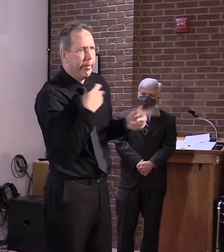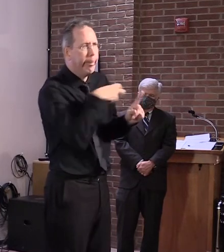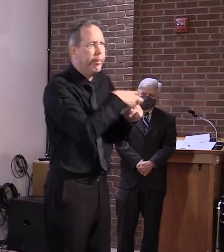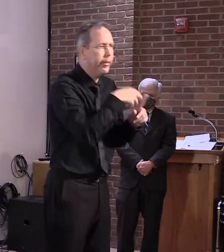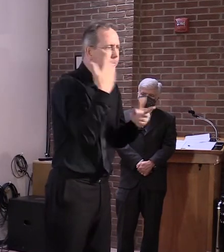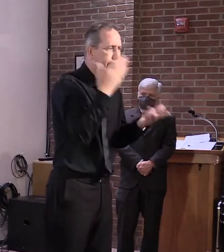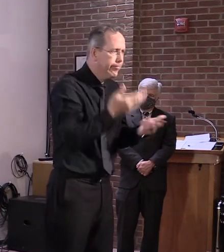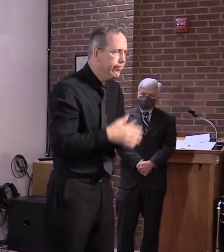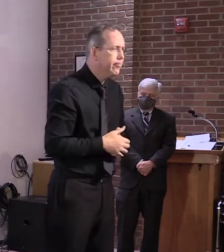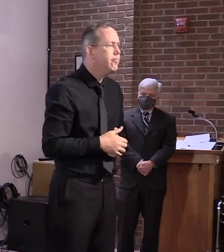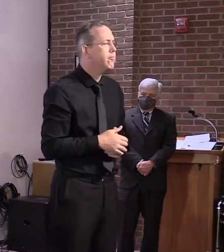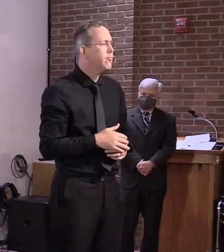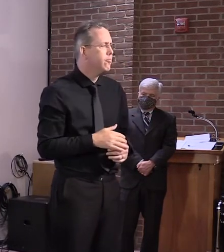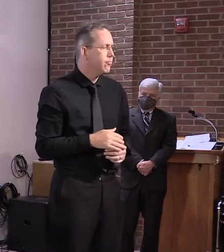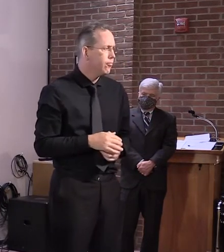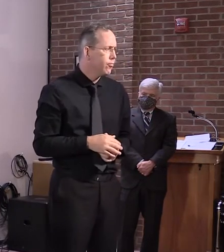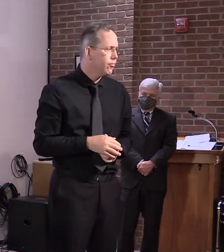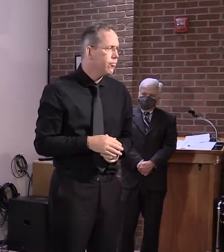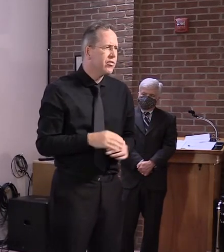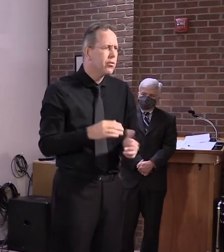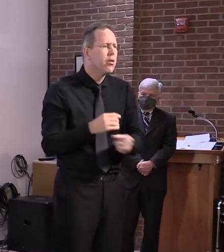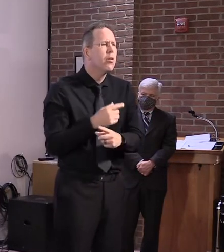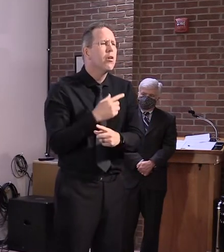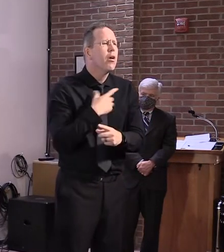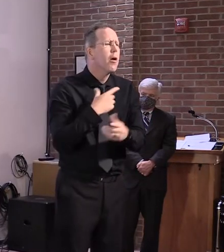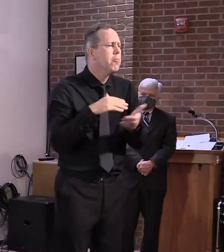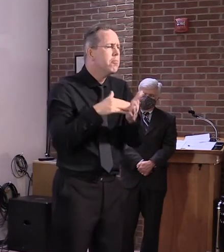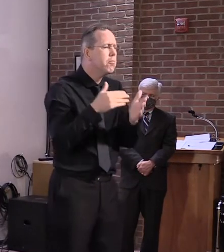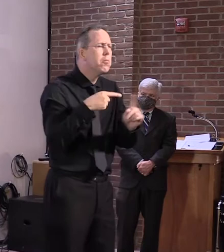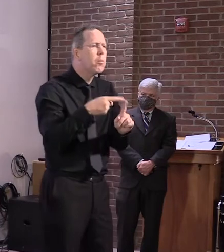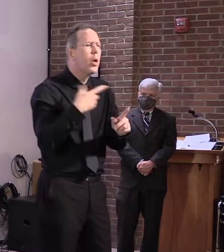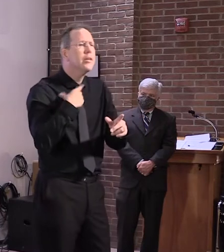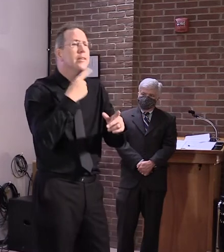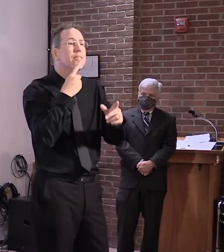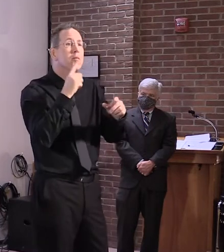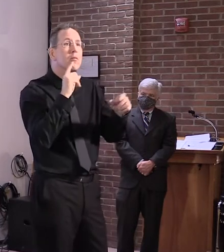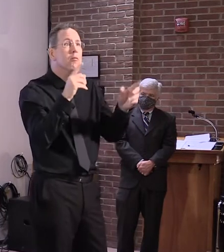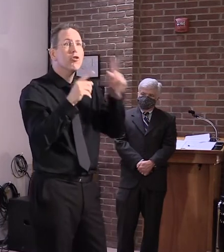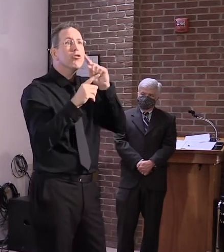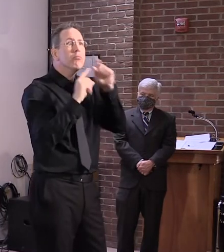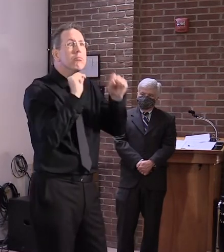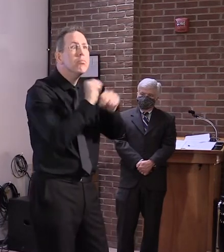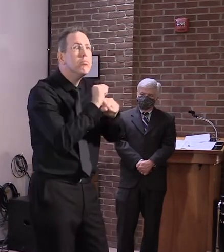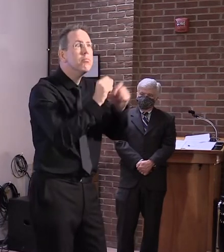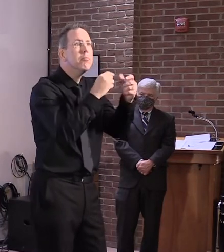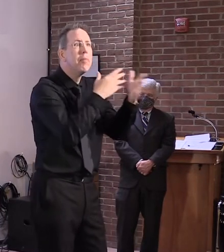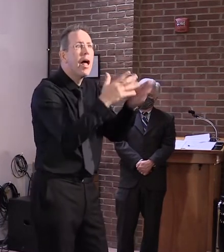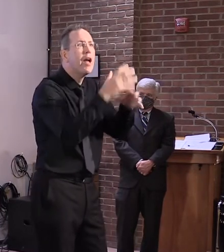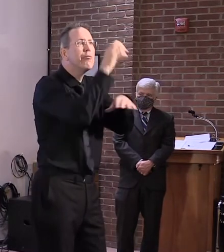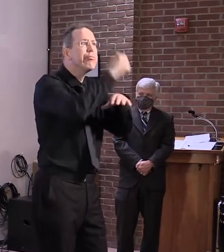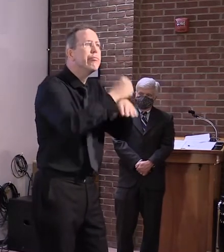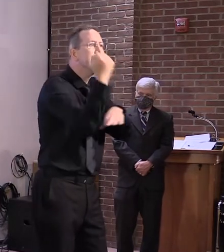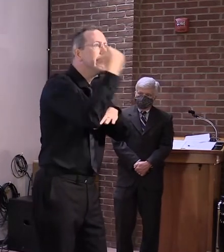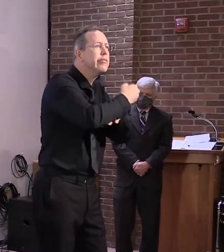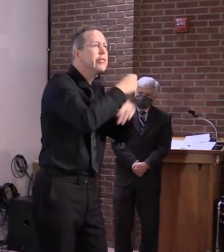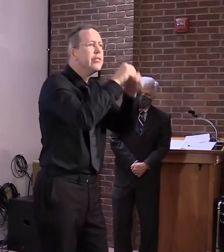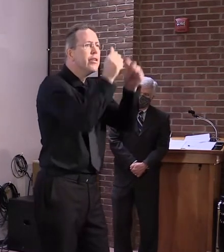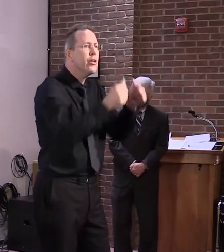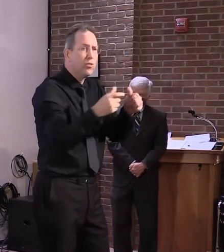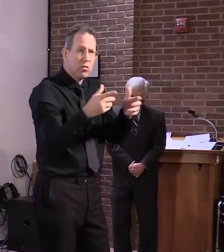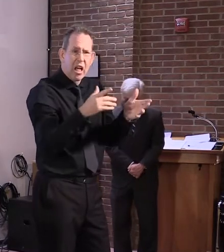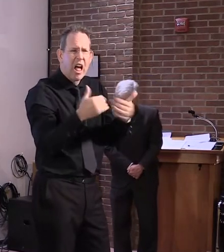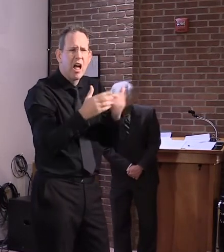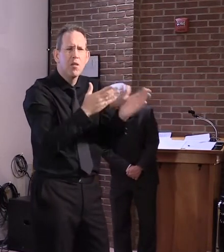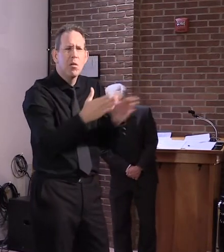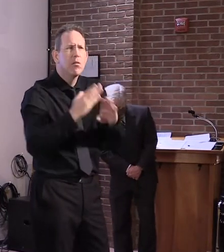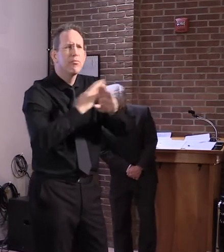Again, Guy, I believe that, you know, we want to protect our history in some respects and protect some of the assets